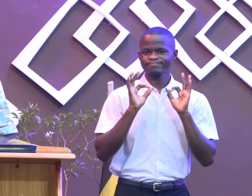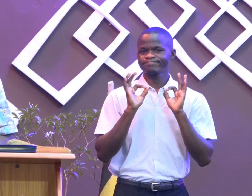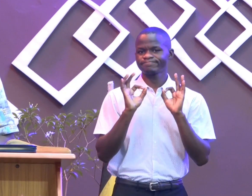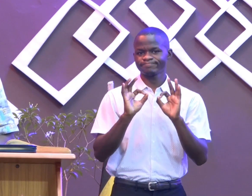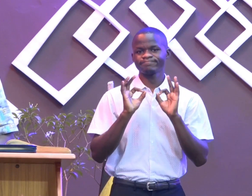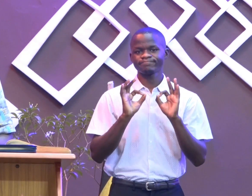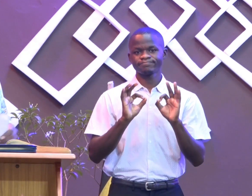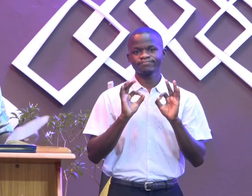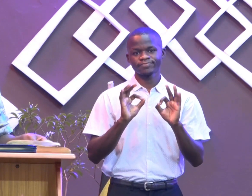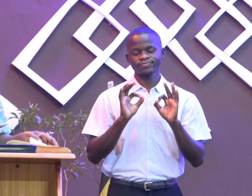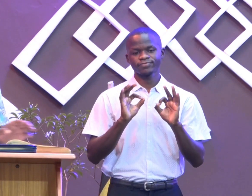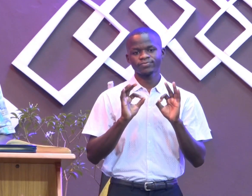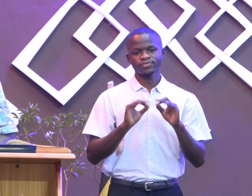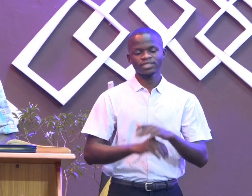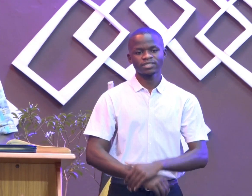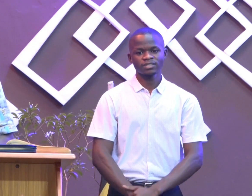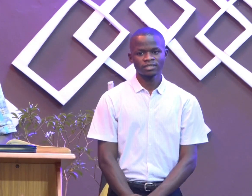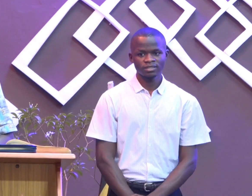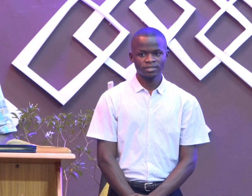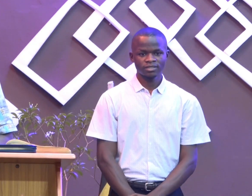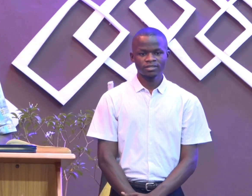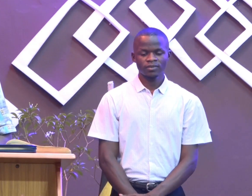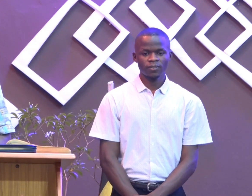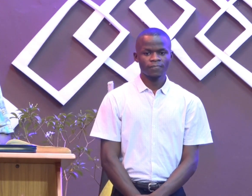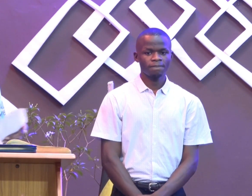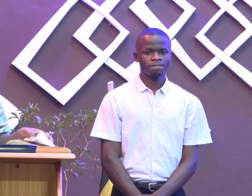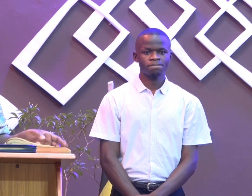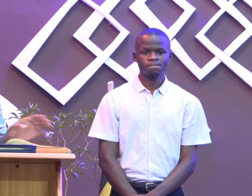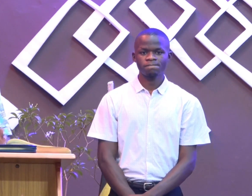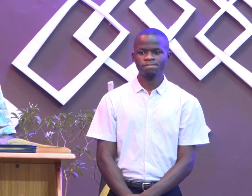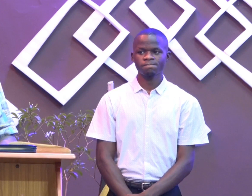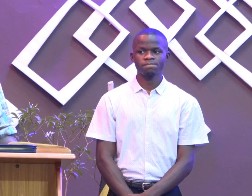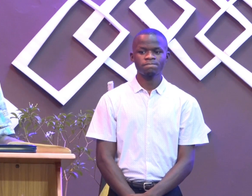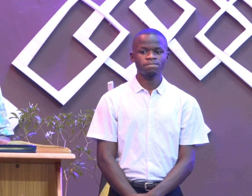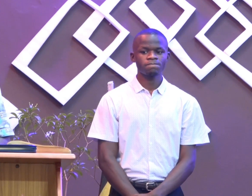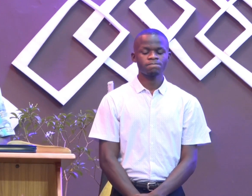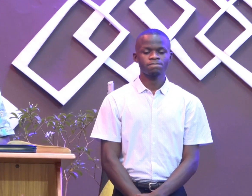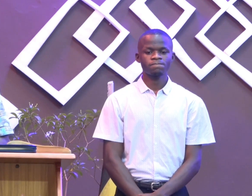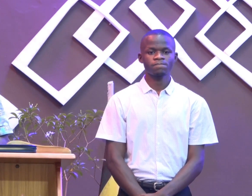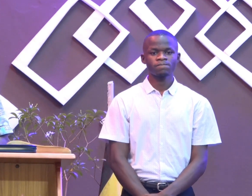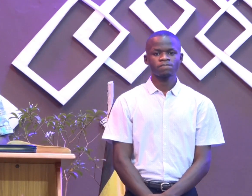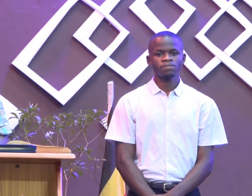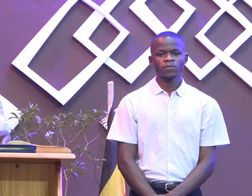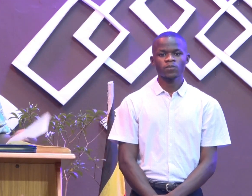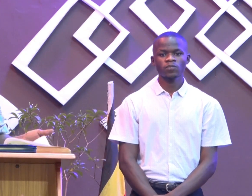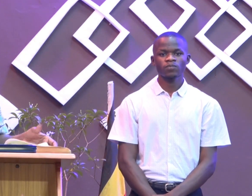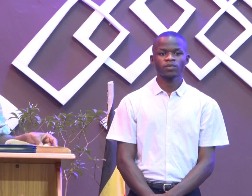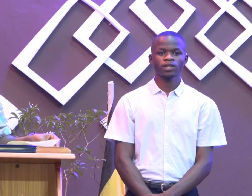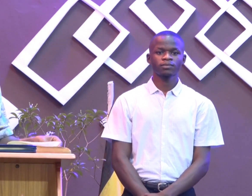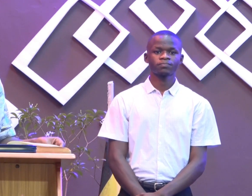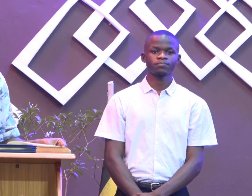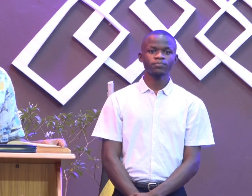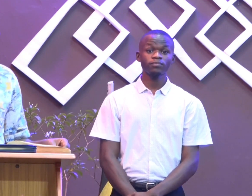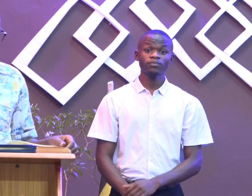to reach my condolences to all our friends that we all lost our dear bishop that we call the clan of this